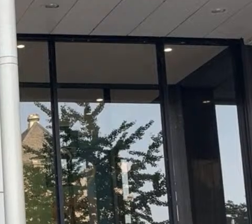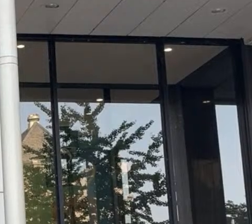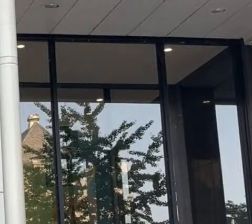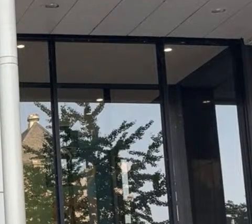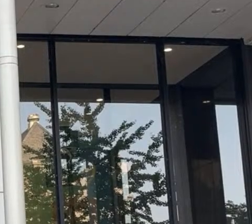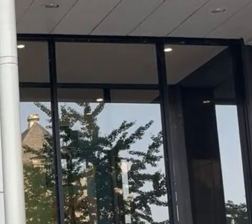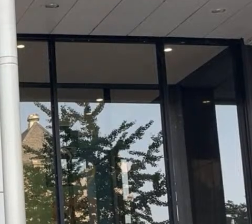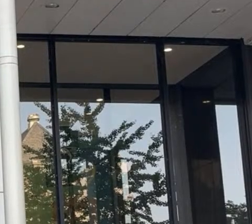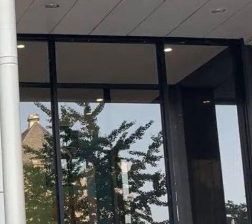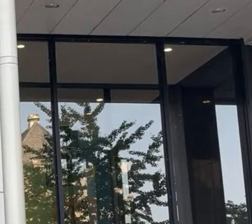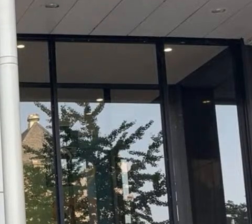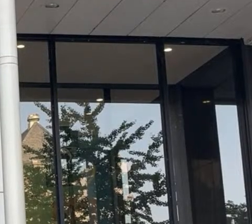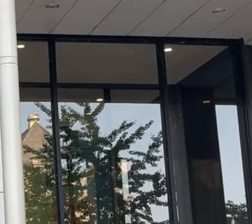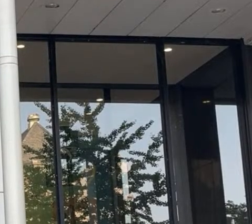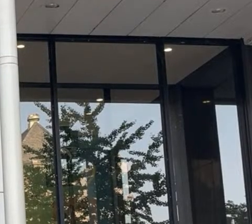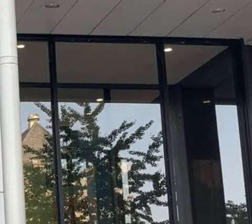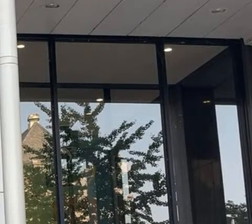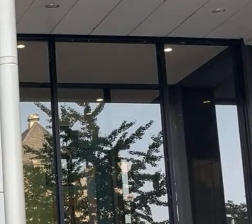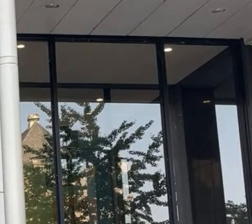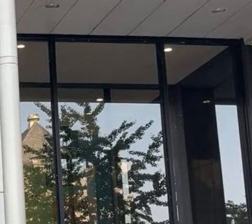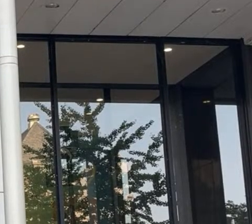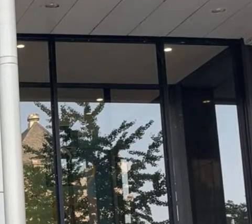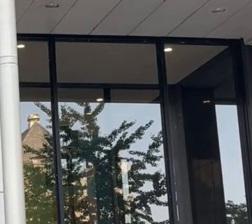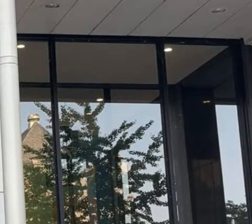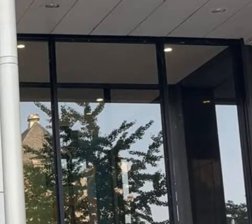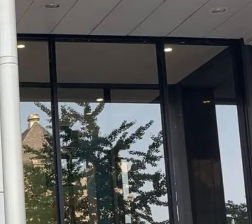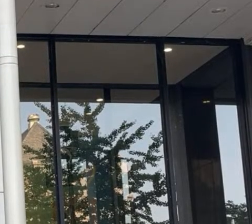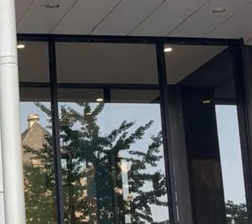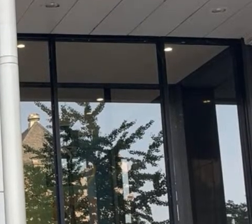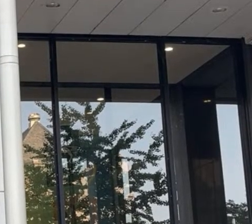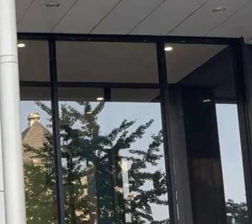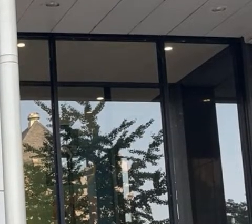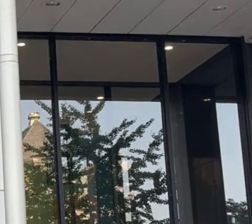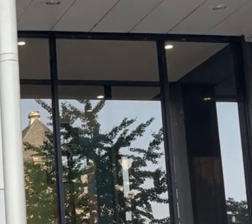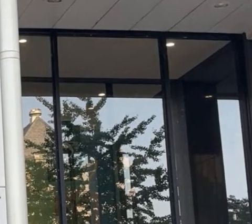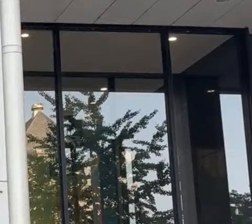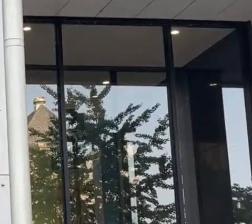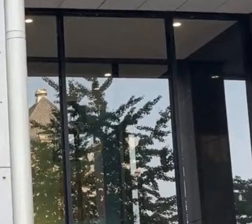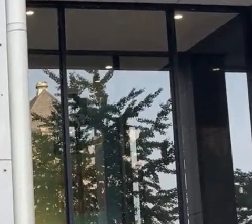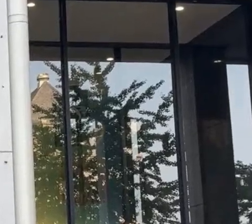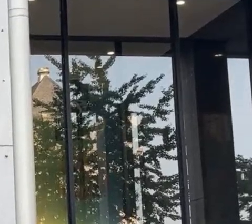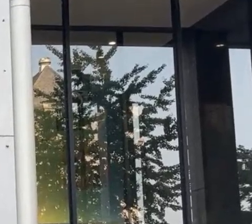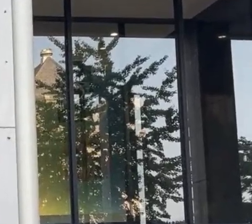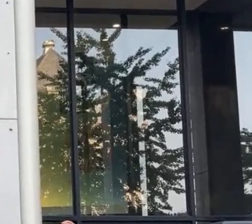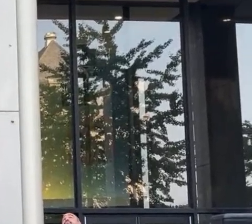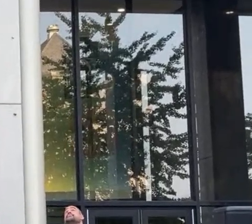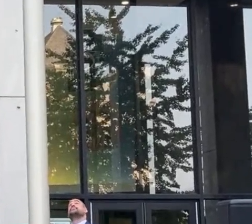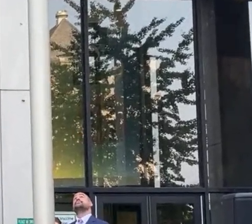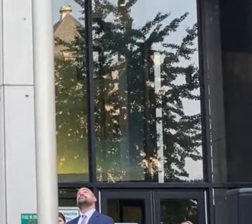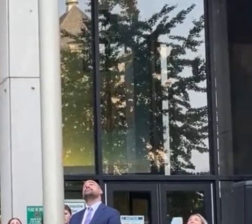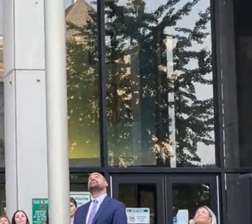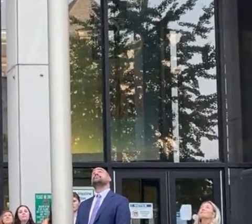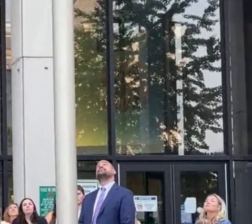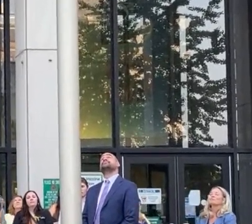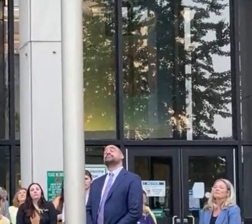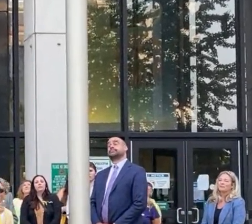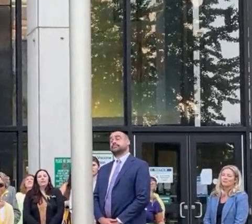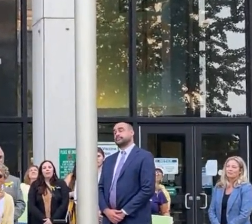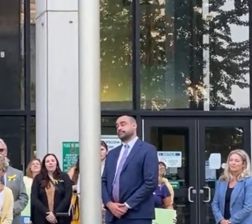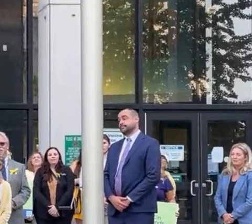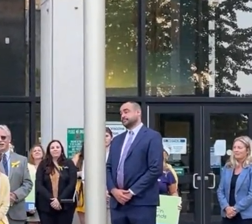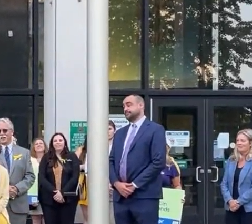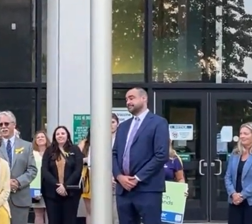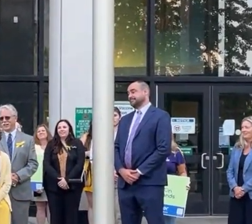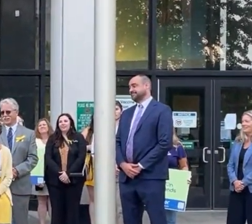man-made creations, need reconciliation. I just wanna reach out and call to the station. I know that I